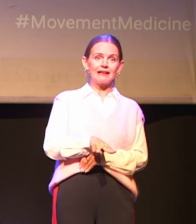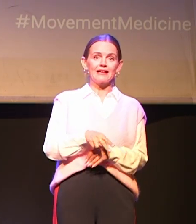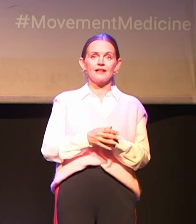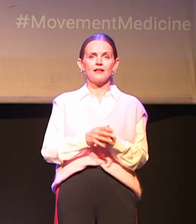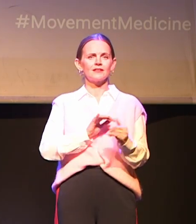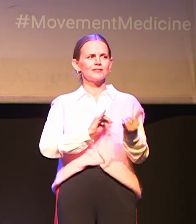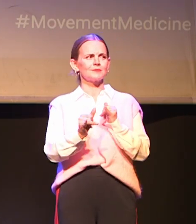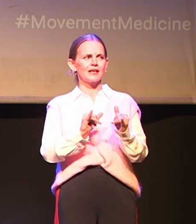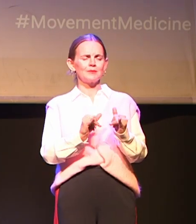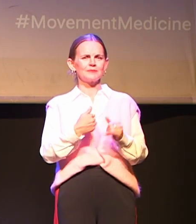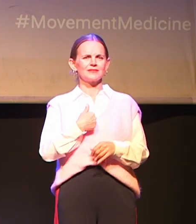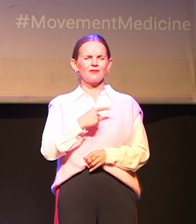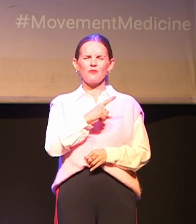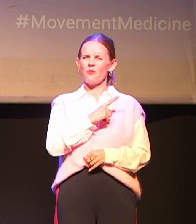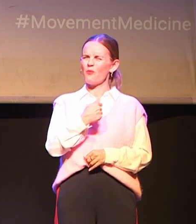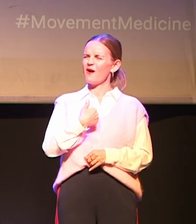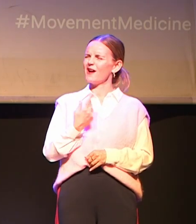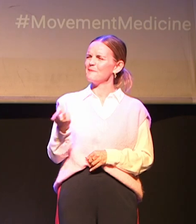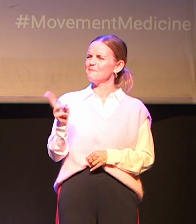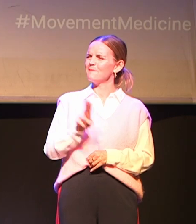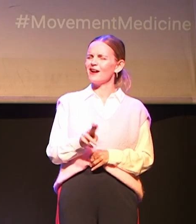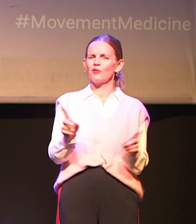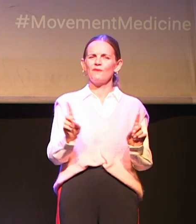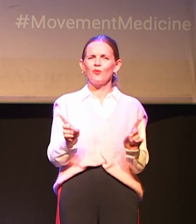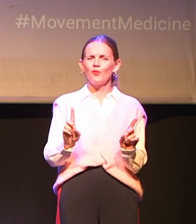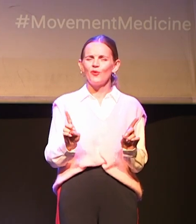like, why did you come back here?